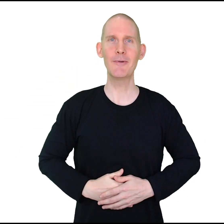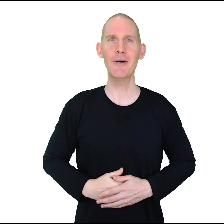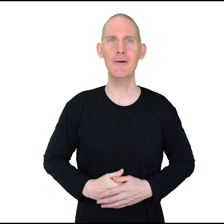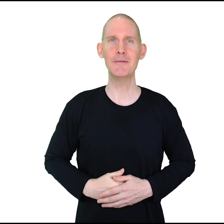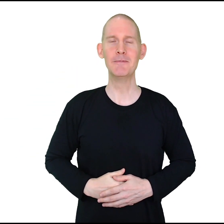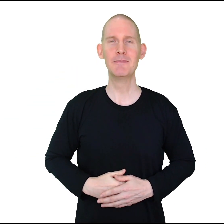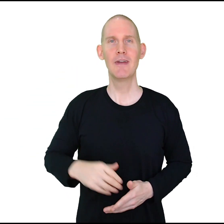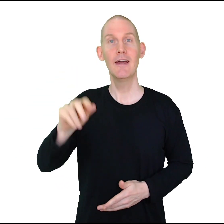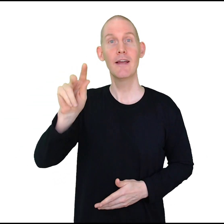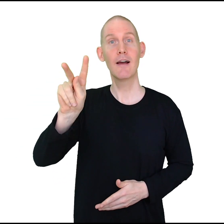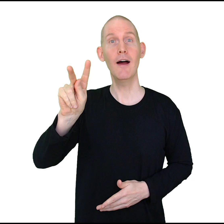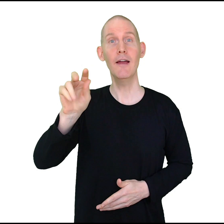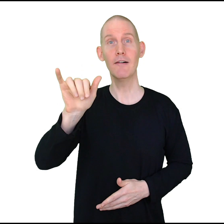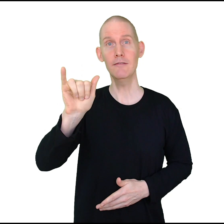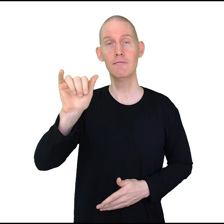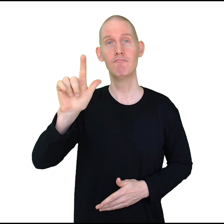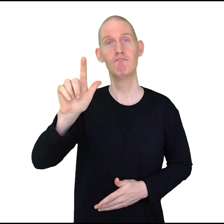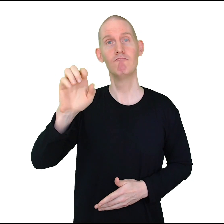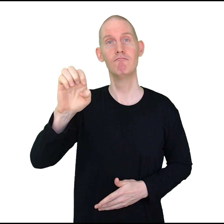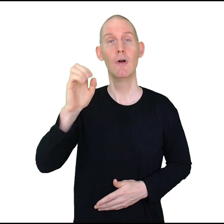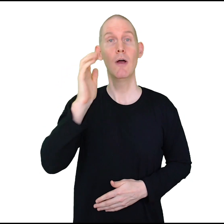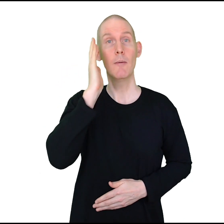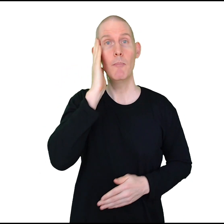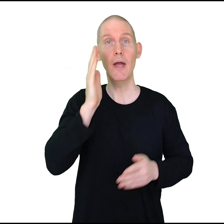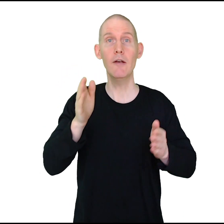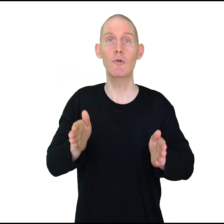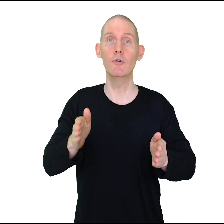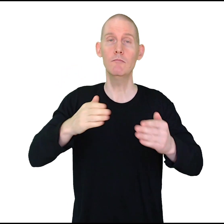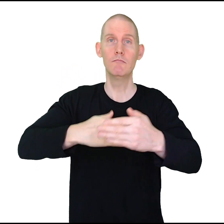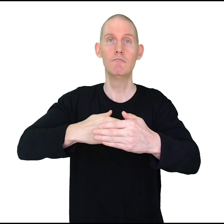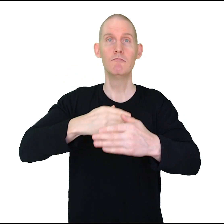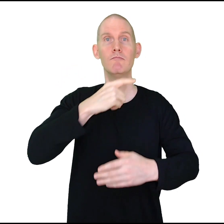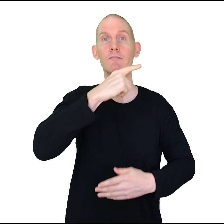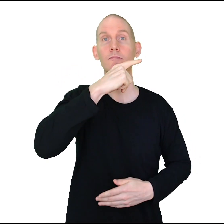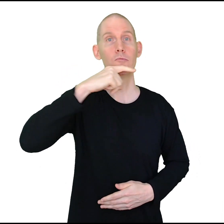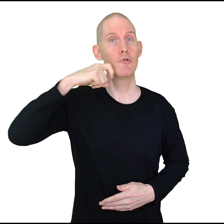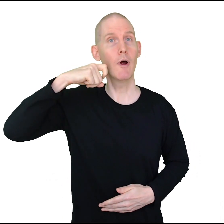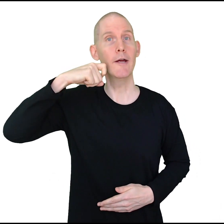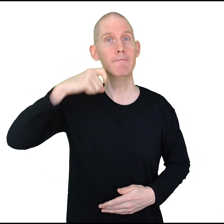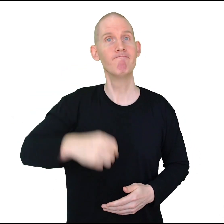go. Kyle, bedroom, dry.